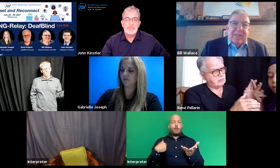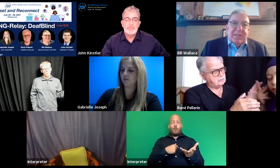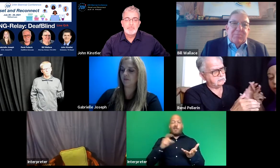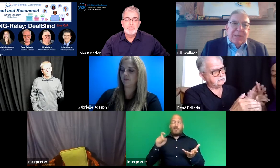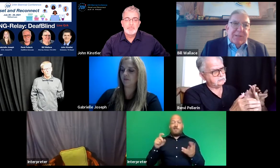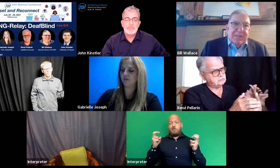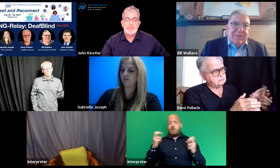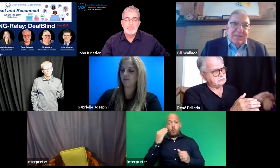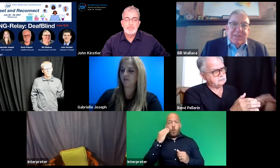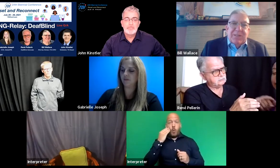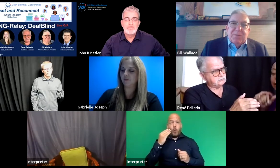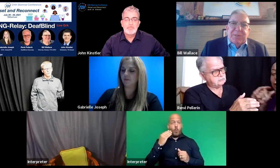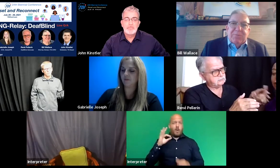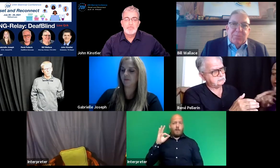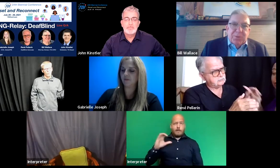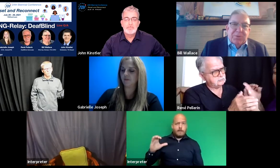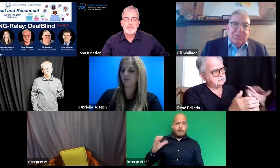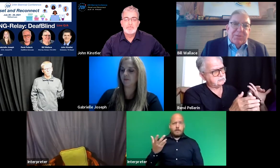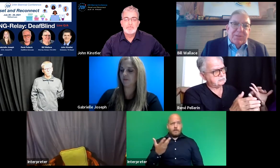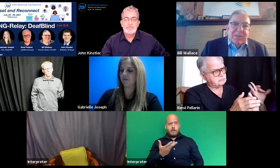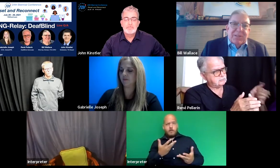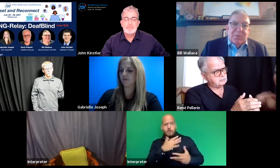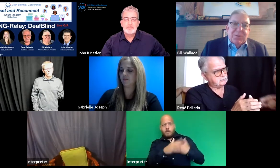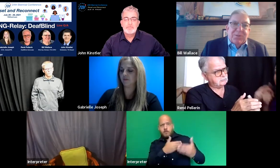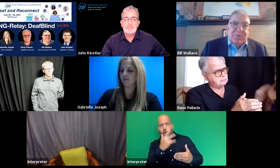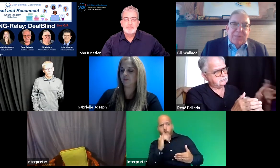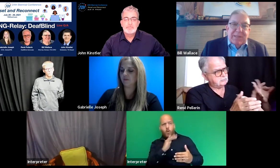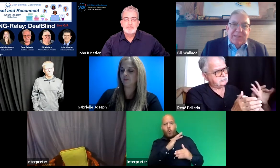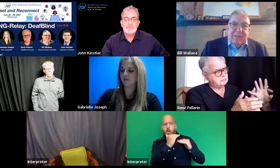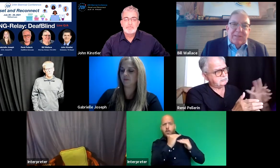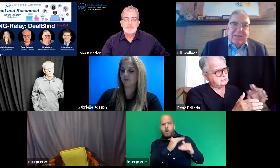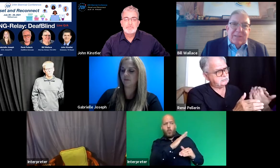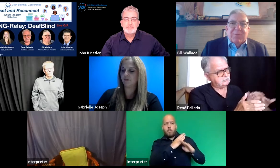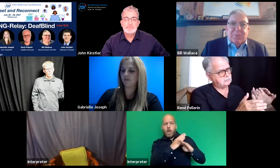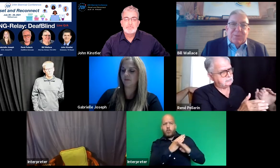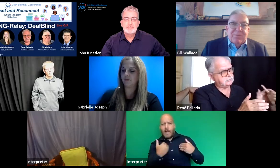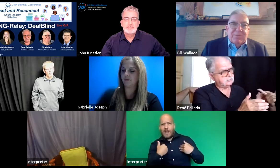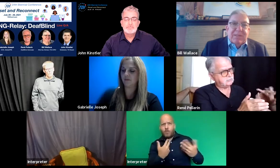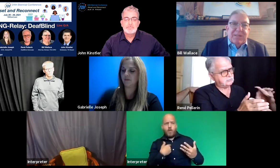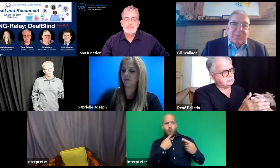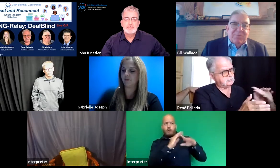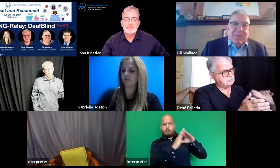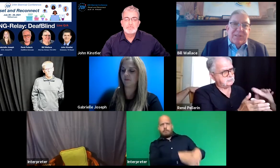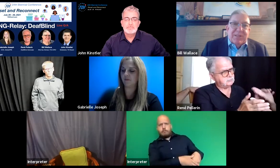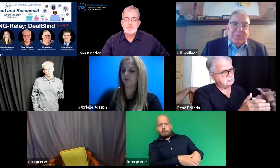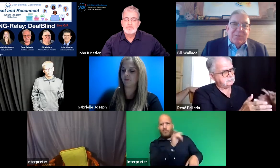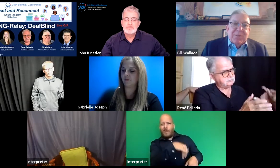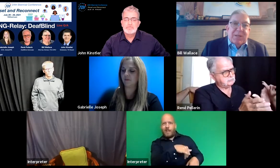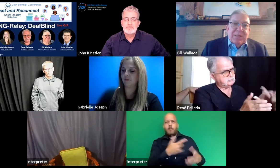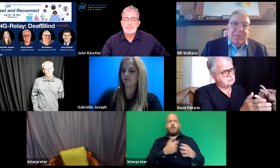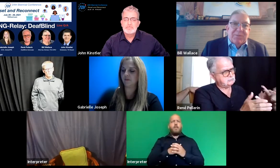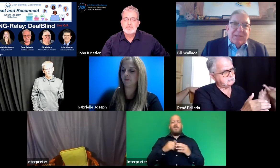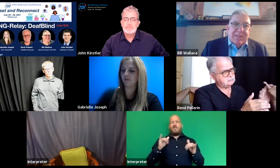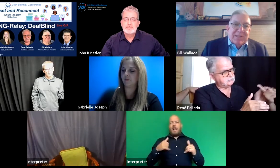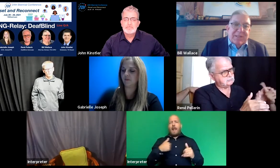the barrier that needs to be removed in order to make it equitable, and that's what we'd like to know. So